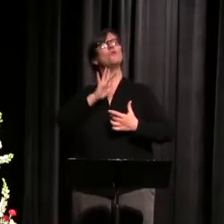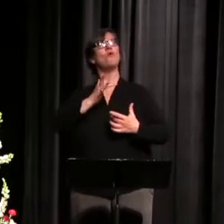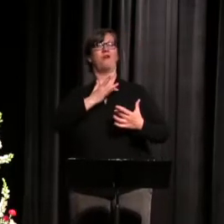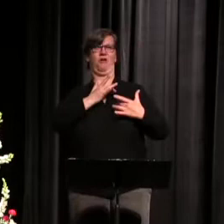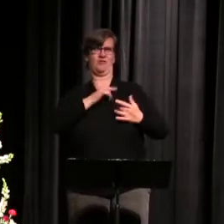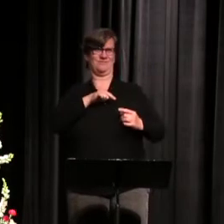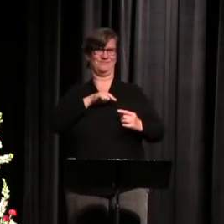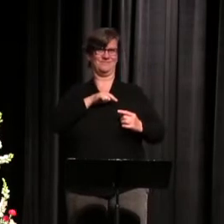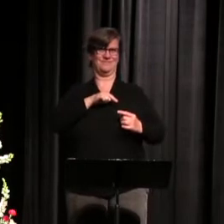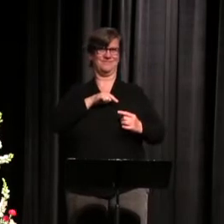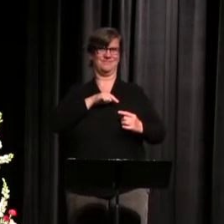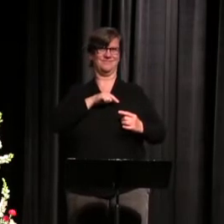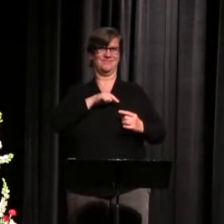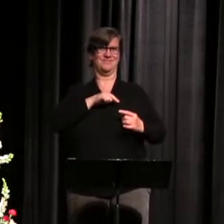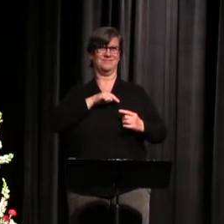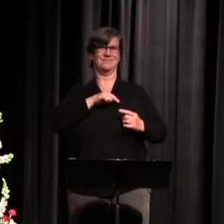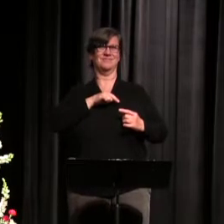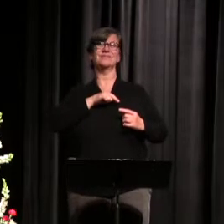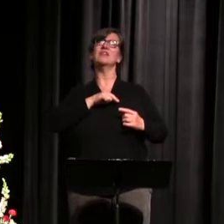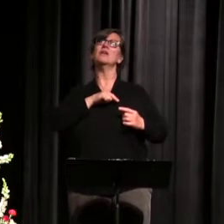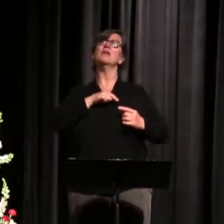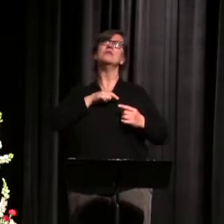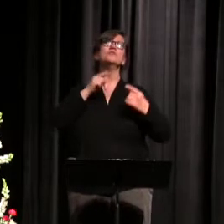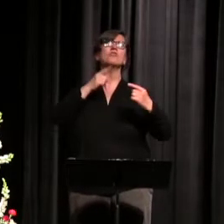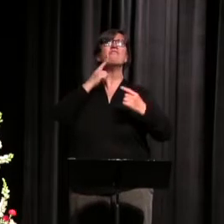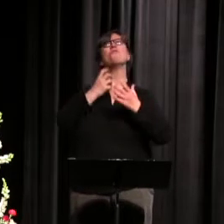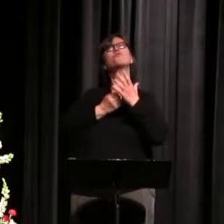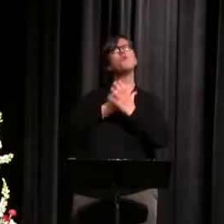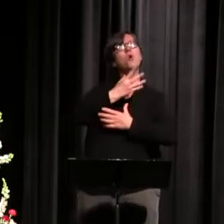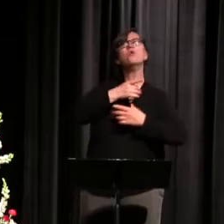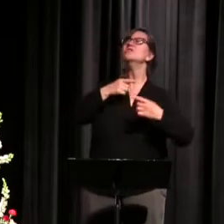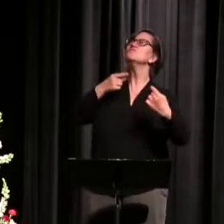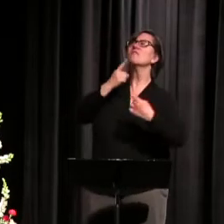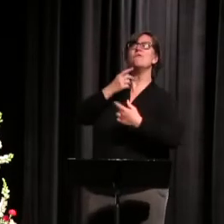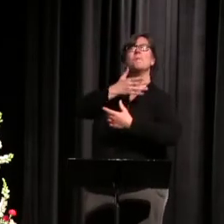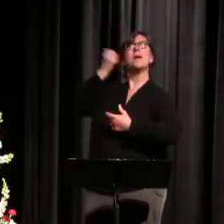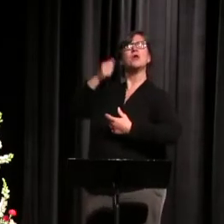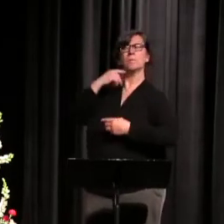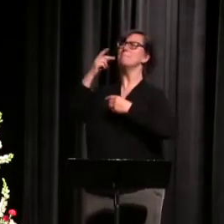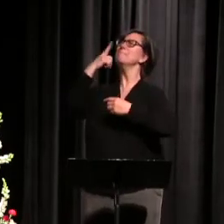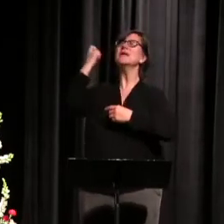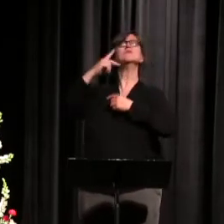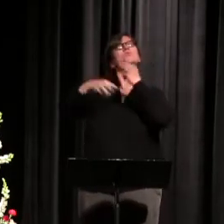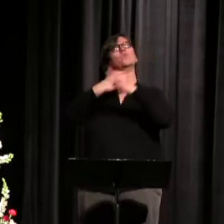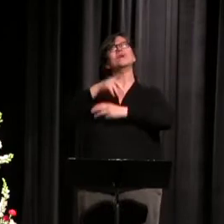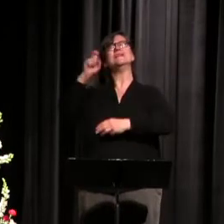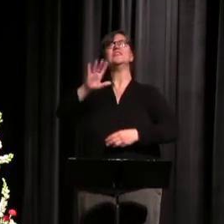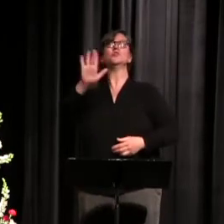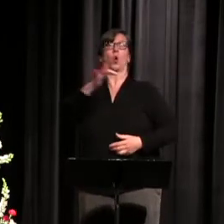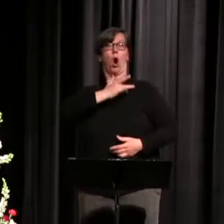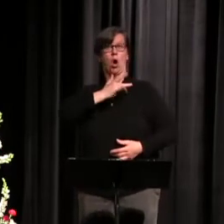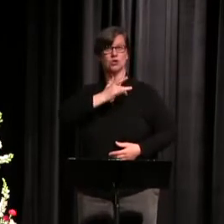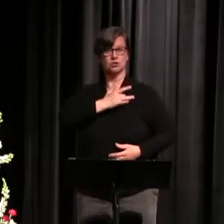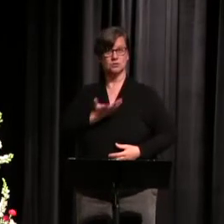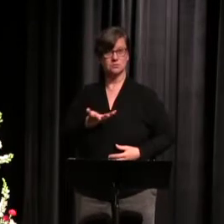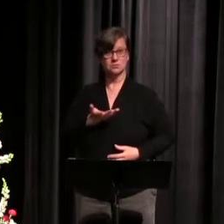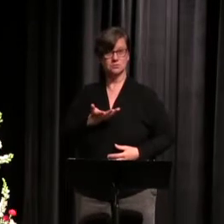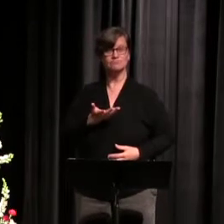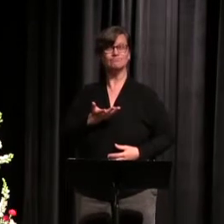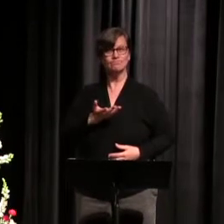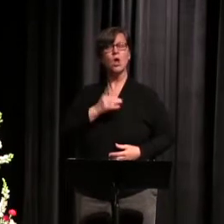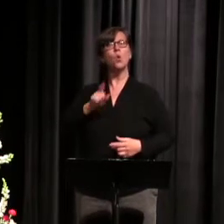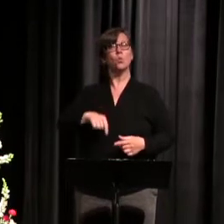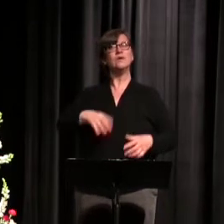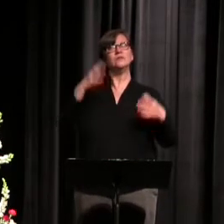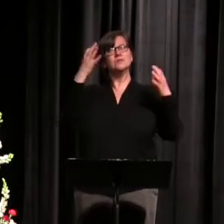world needs your light. Life will only give back to you what you are willing to put into it. So when you choose to live your life